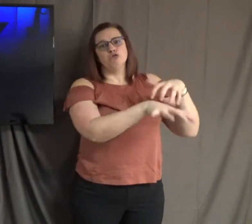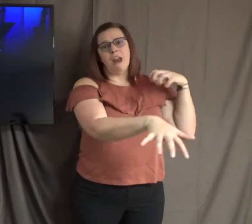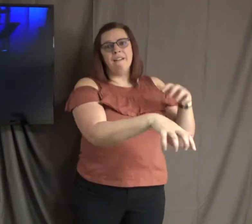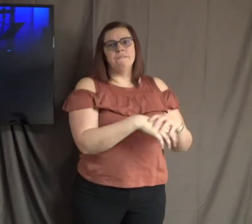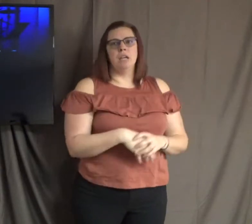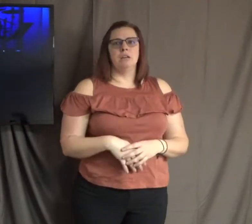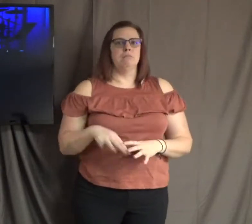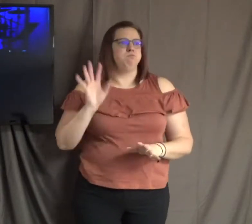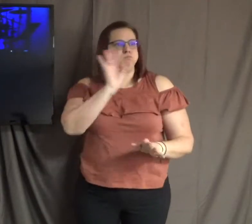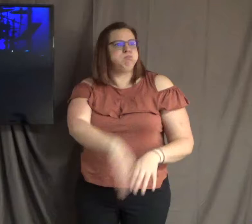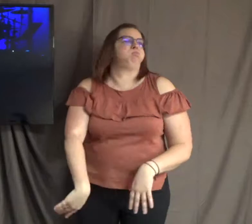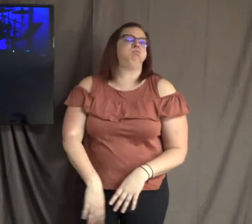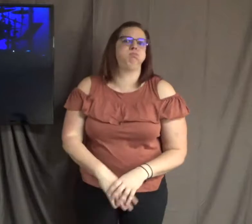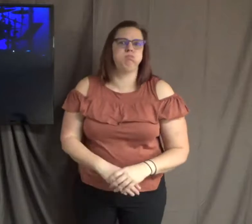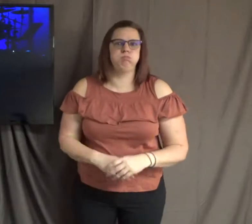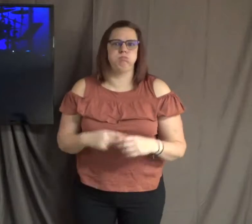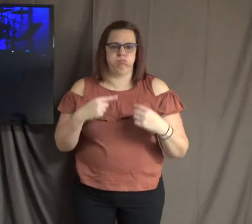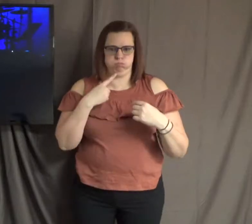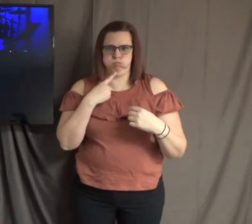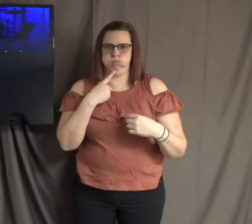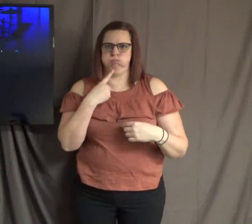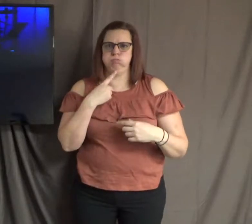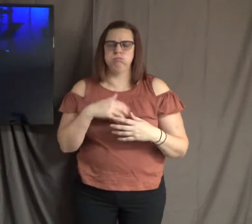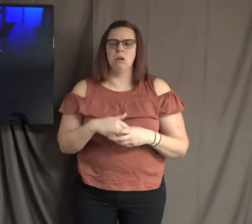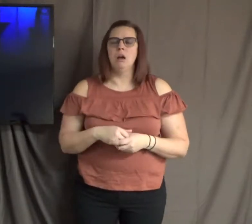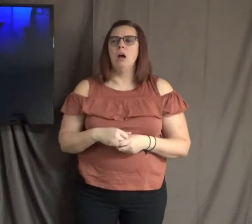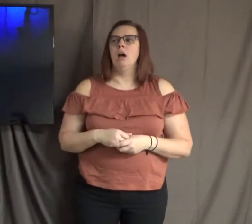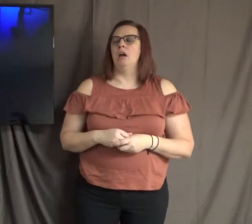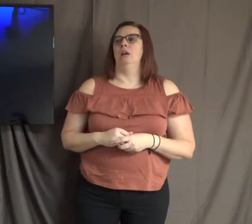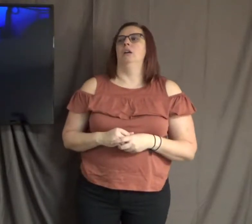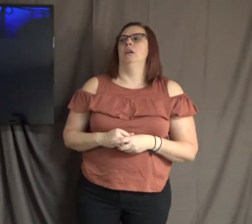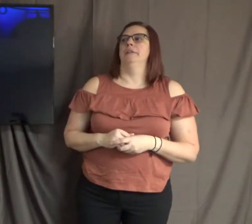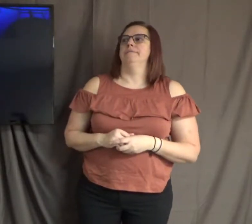A moment of low self-esteem or anxiety about a future event, gone.